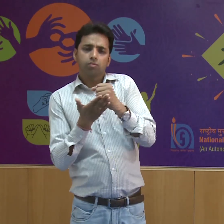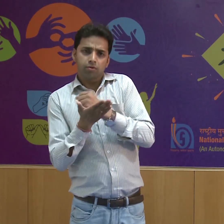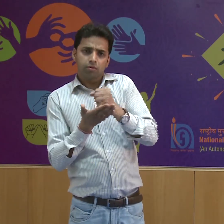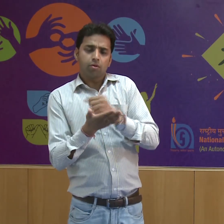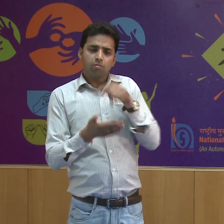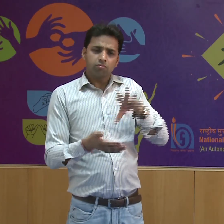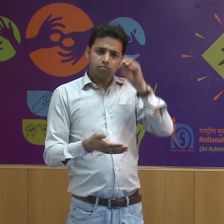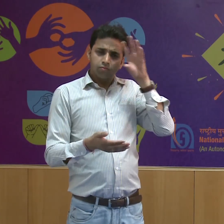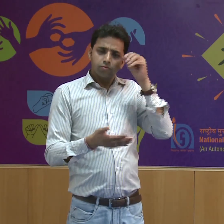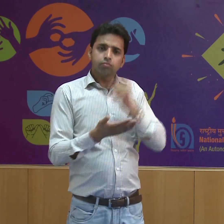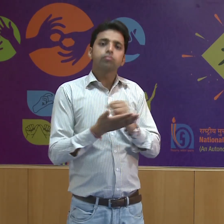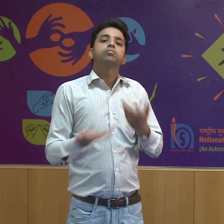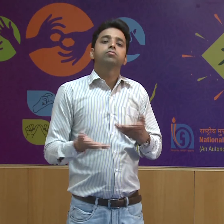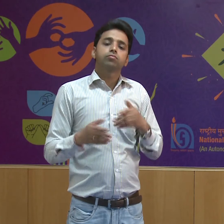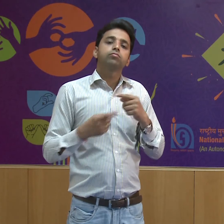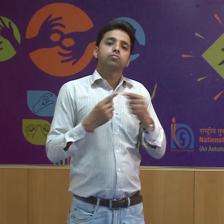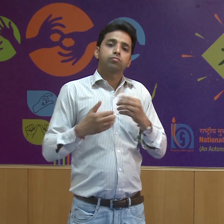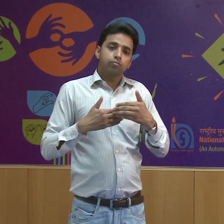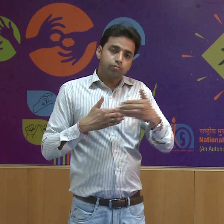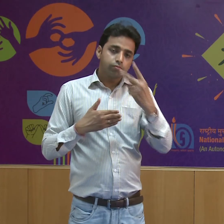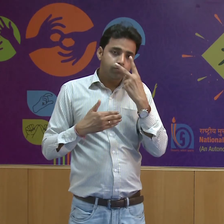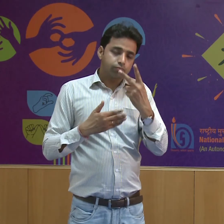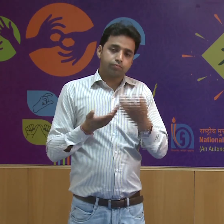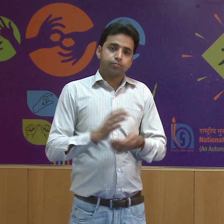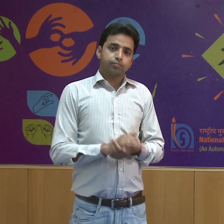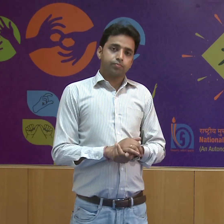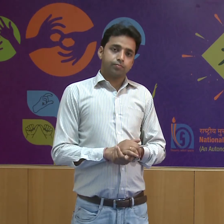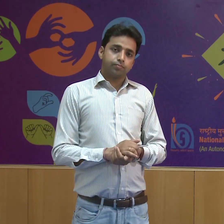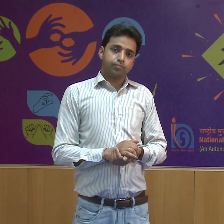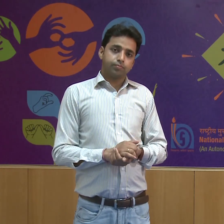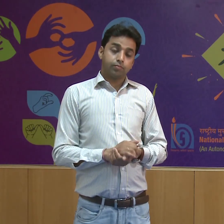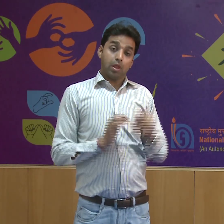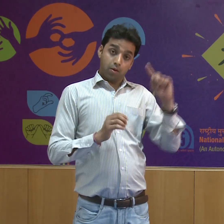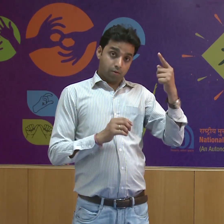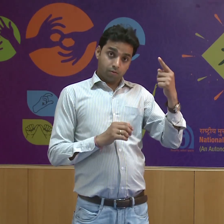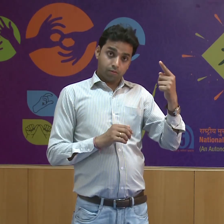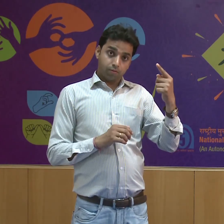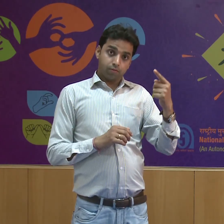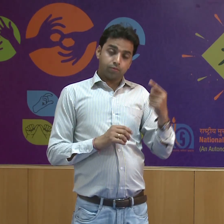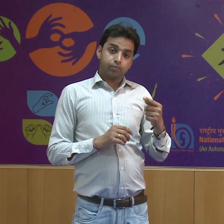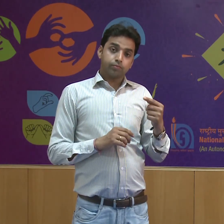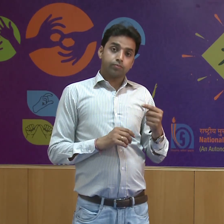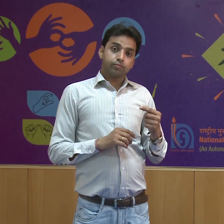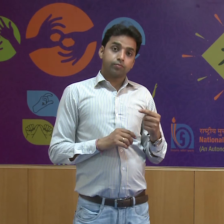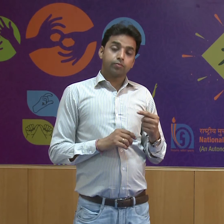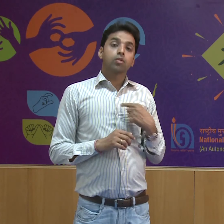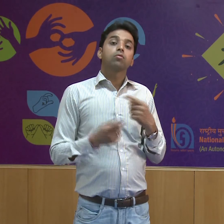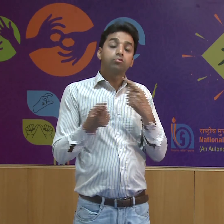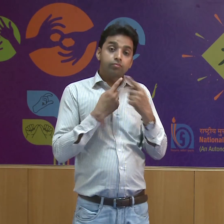lesson so far. Number 1, we discussed about